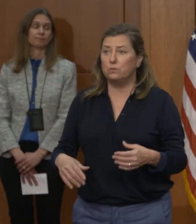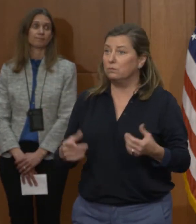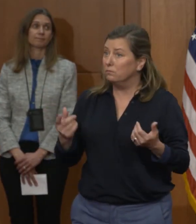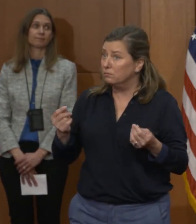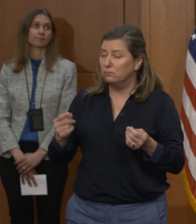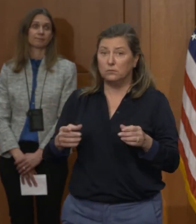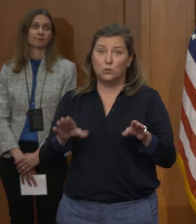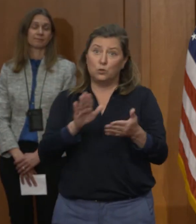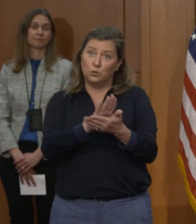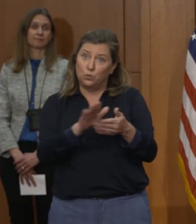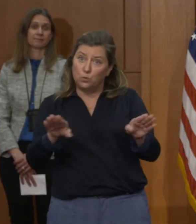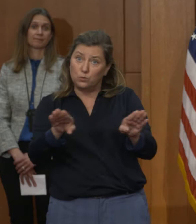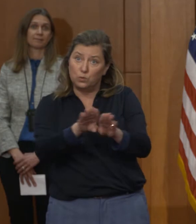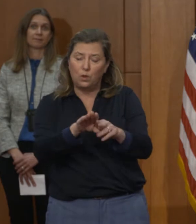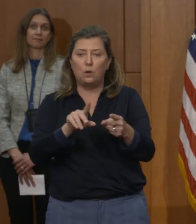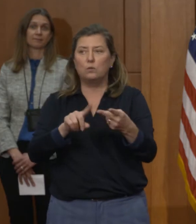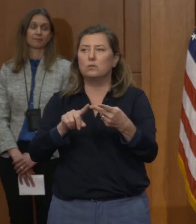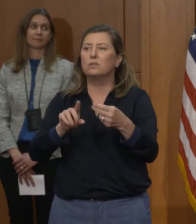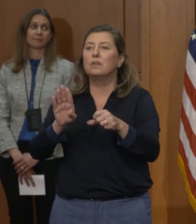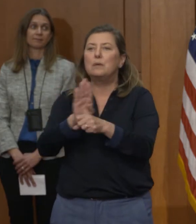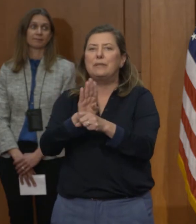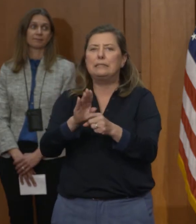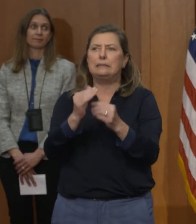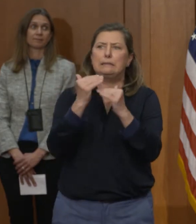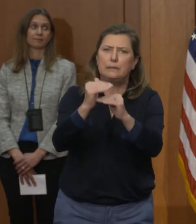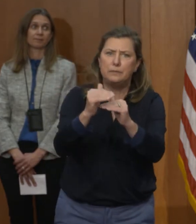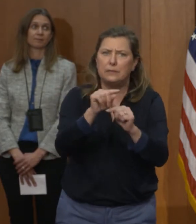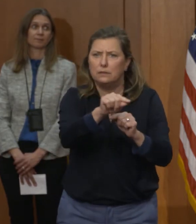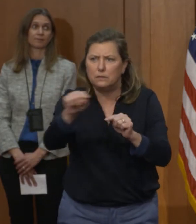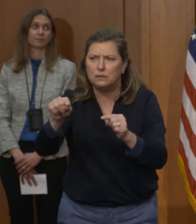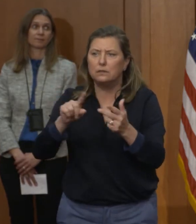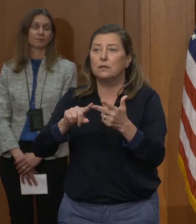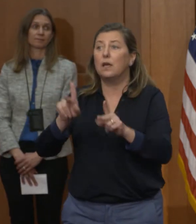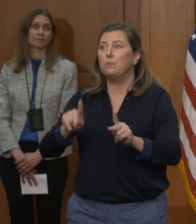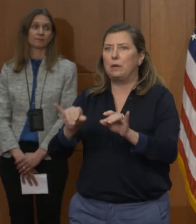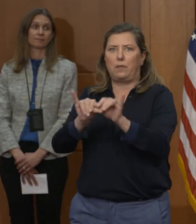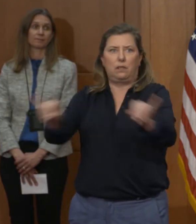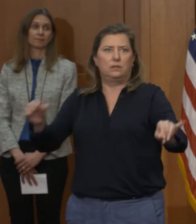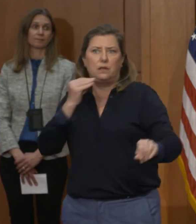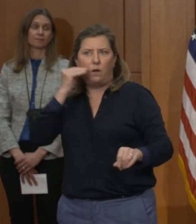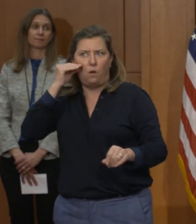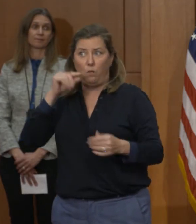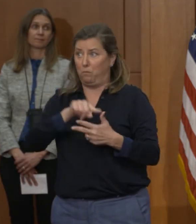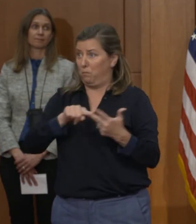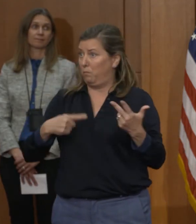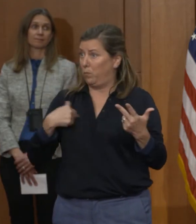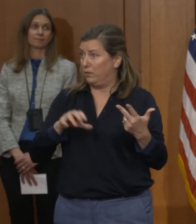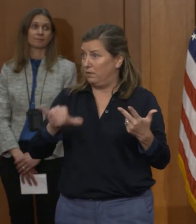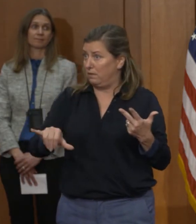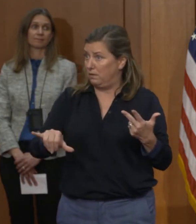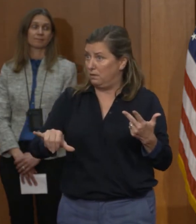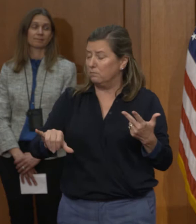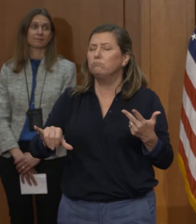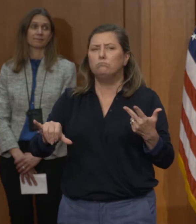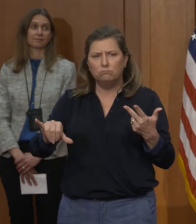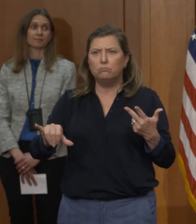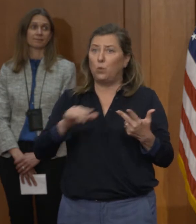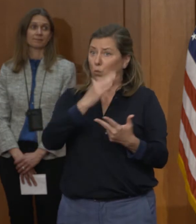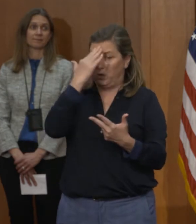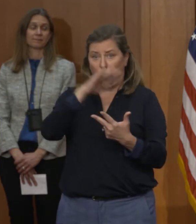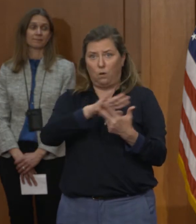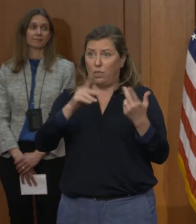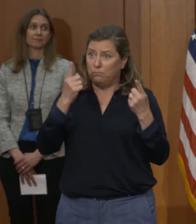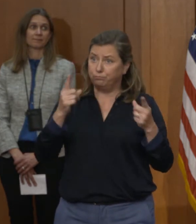schools, restricted businesses, and directed people to stay at home. We know that this work and